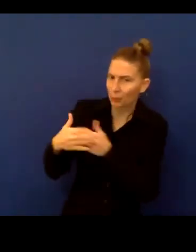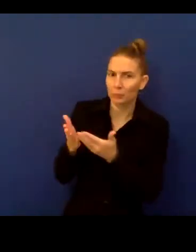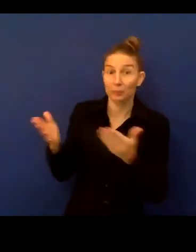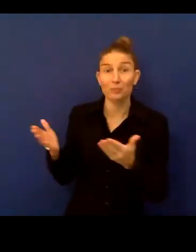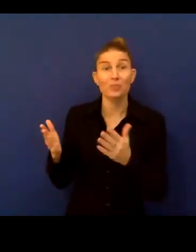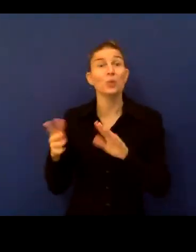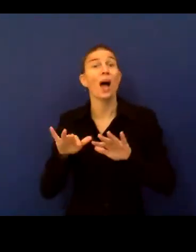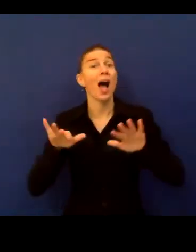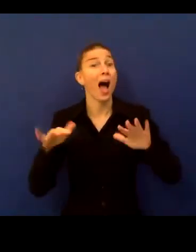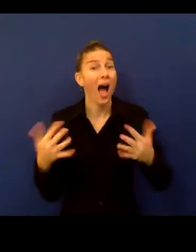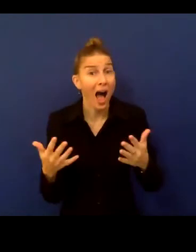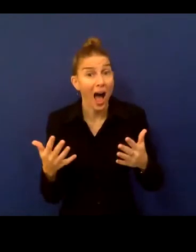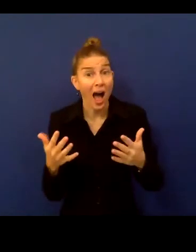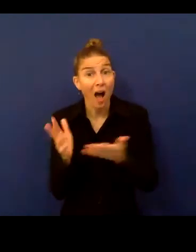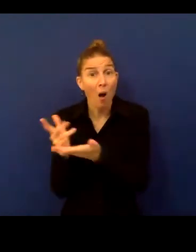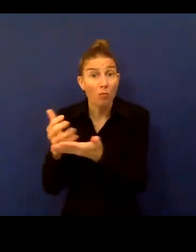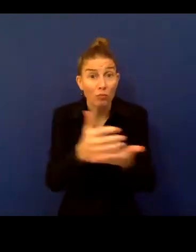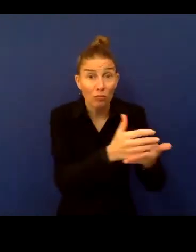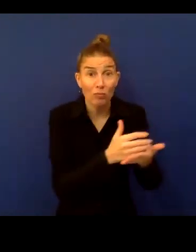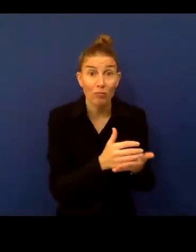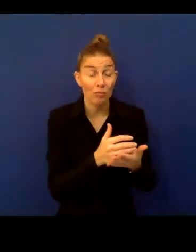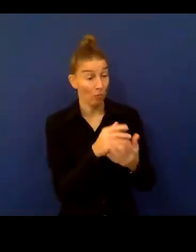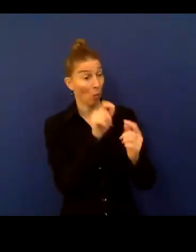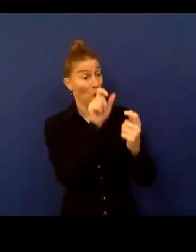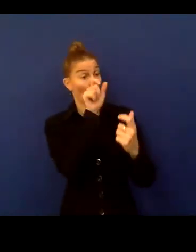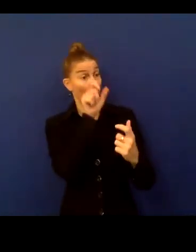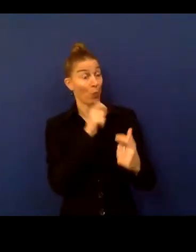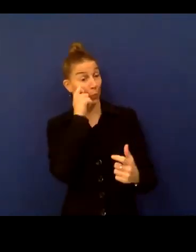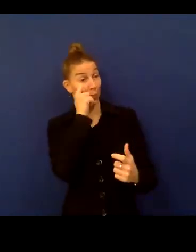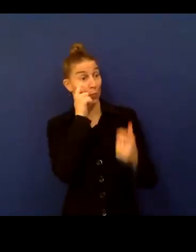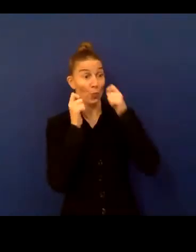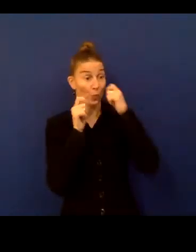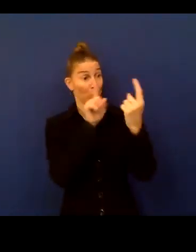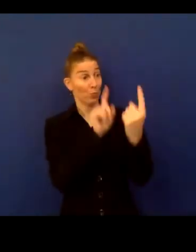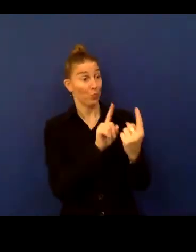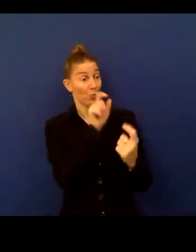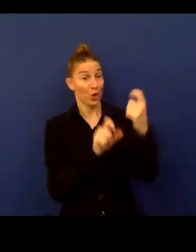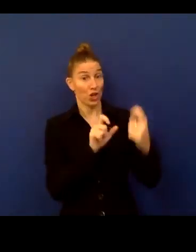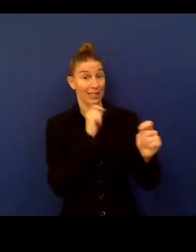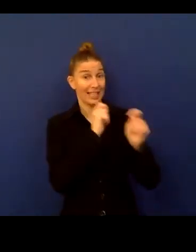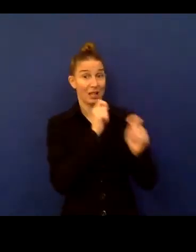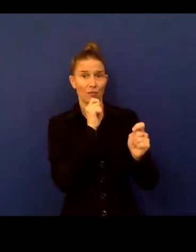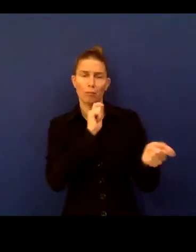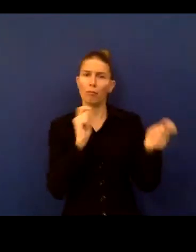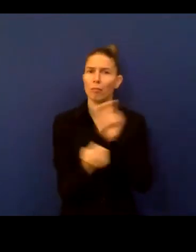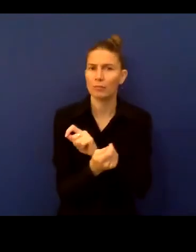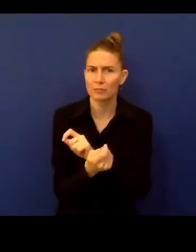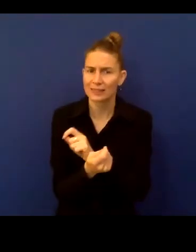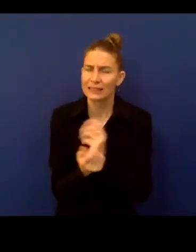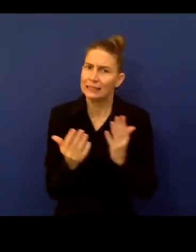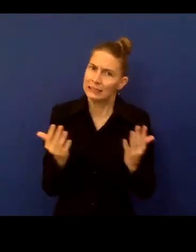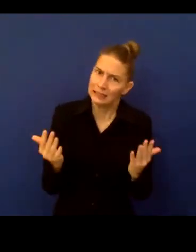alternative to in-person interviews. And while these methods can generate important data,